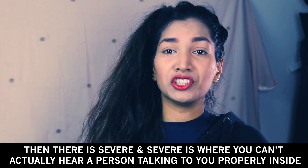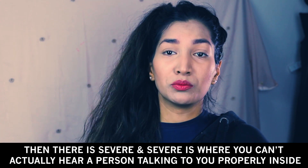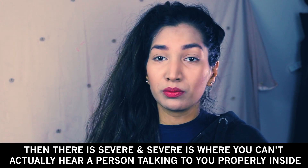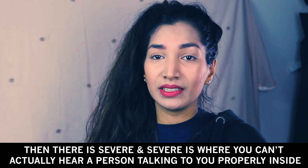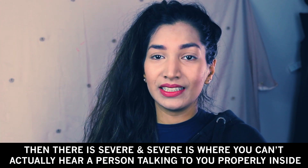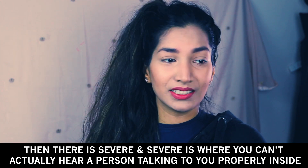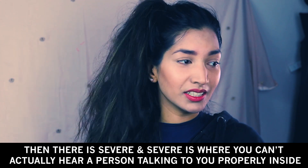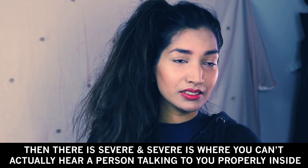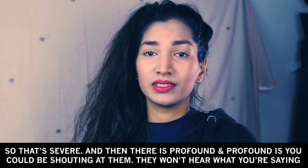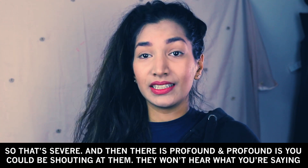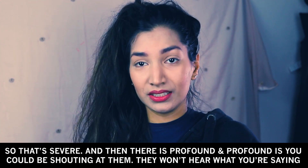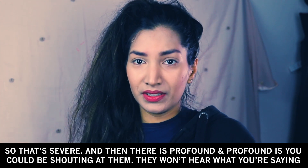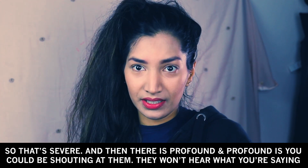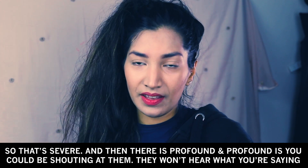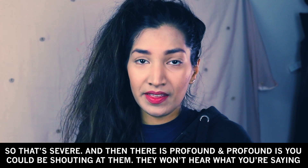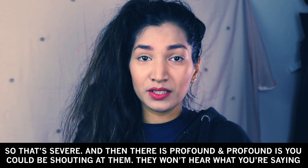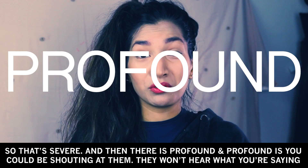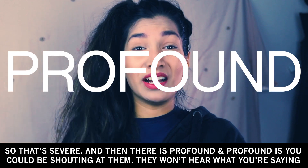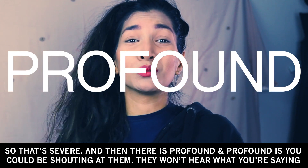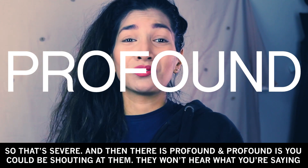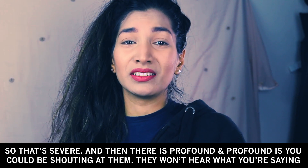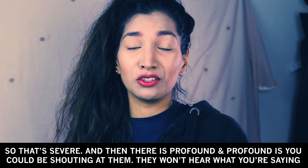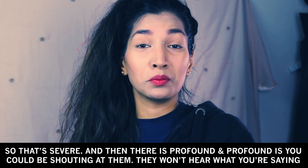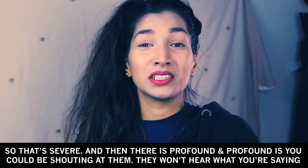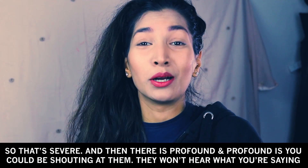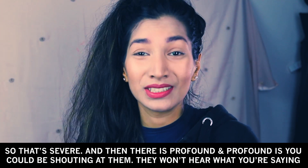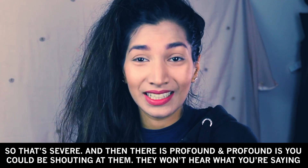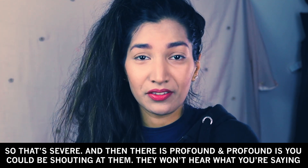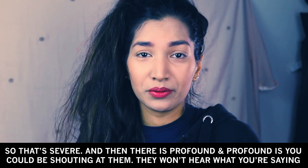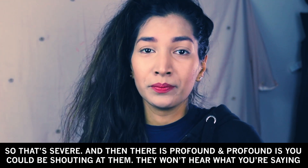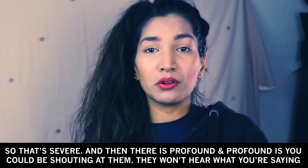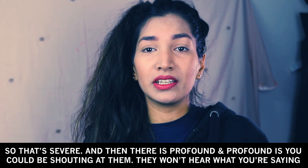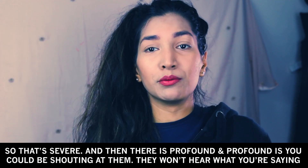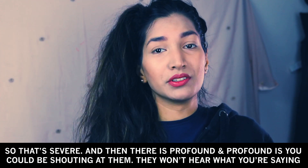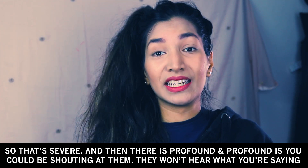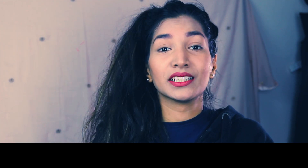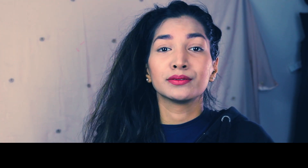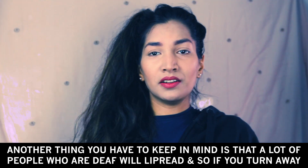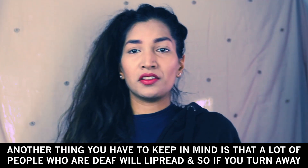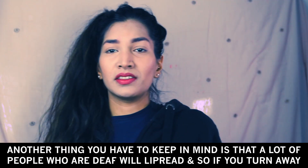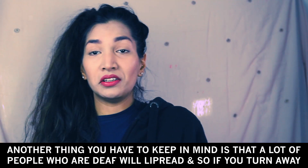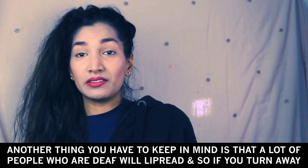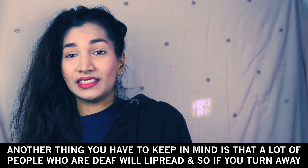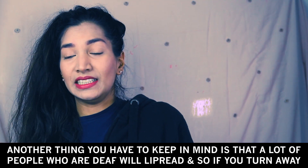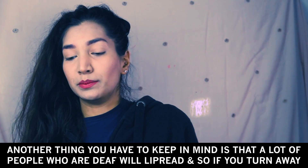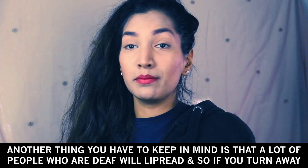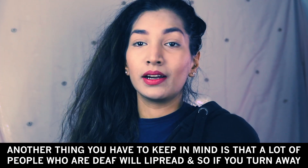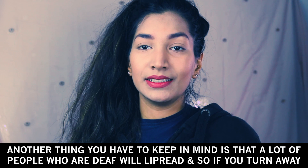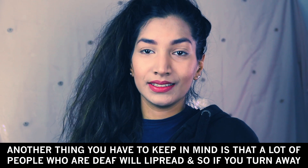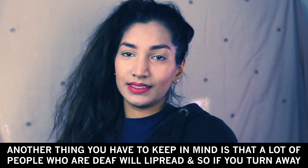to you properly inside, so that's severe. And then there's profound, and profound is you could be shouting at them, they won't hear what you're saying. Another thing that you have to keep in mind is